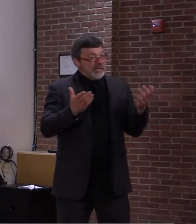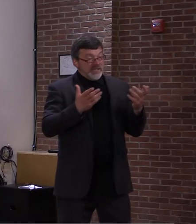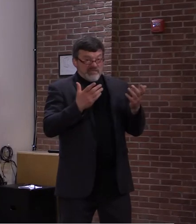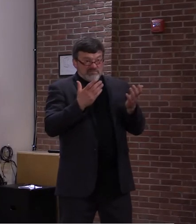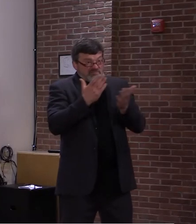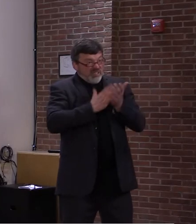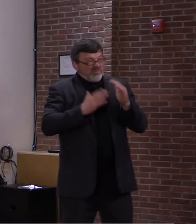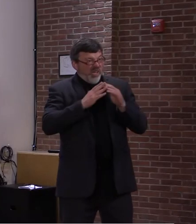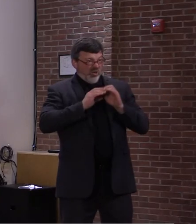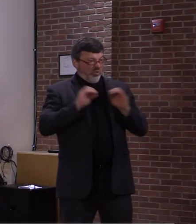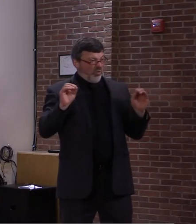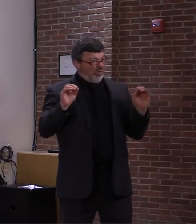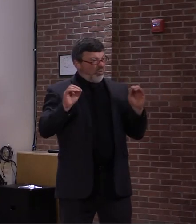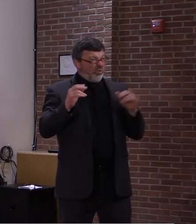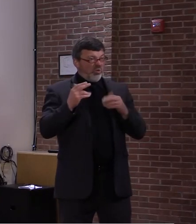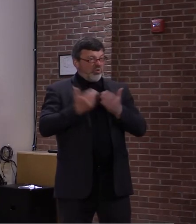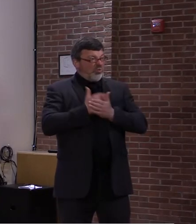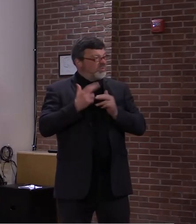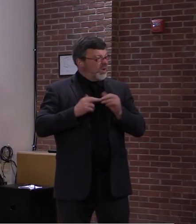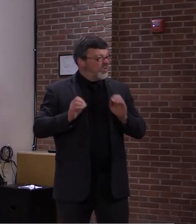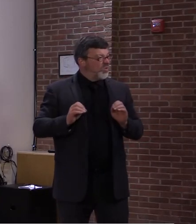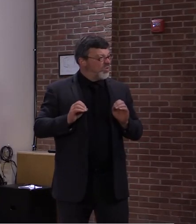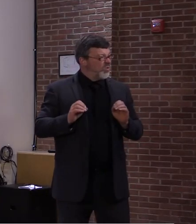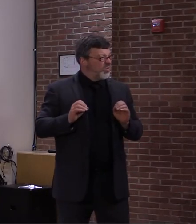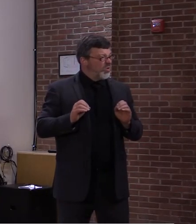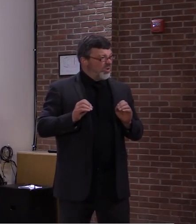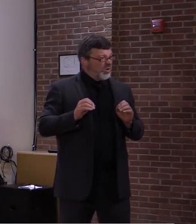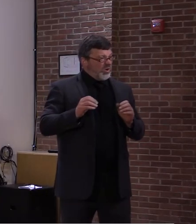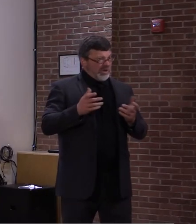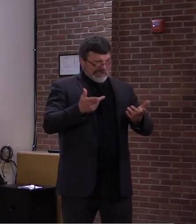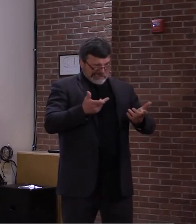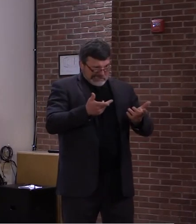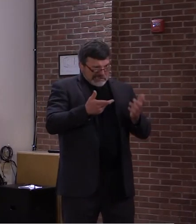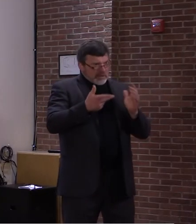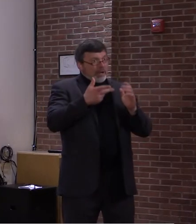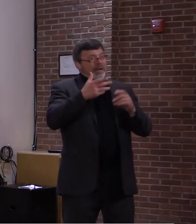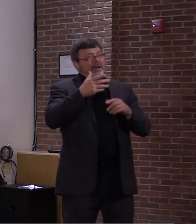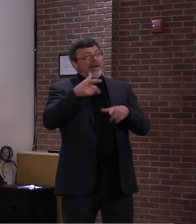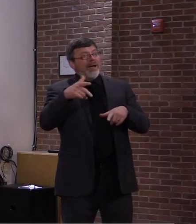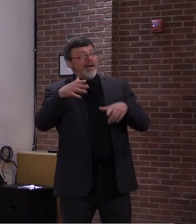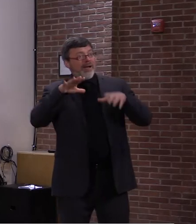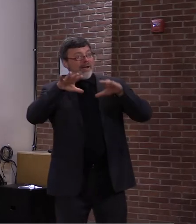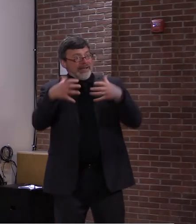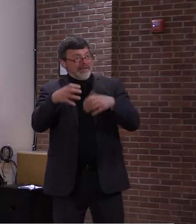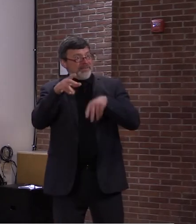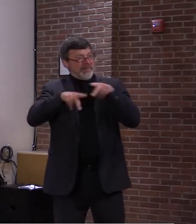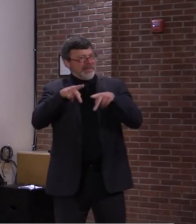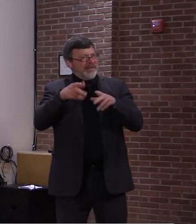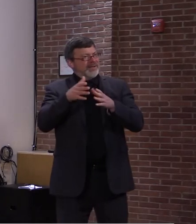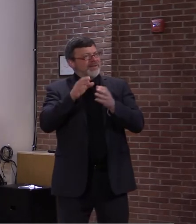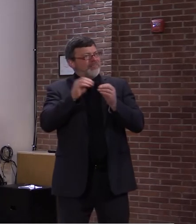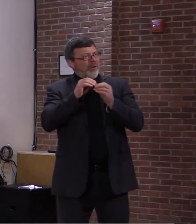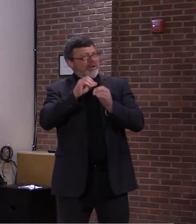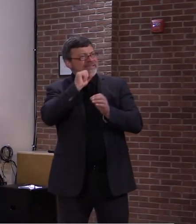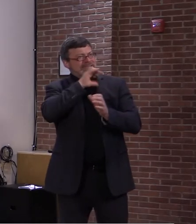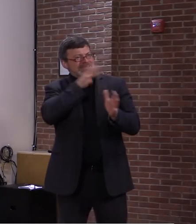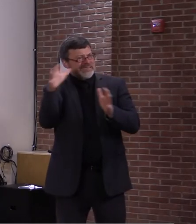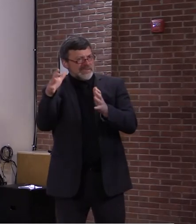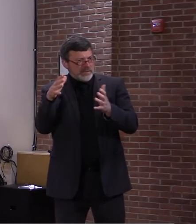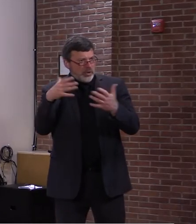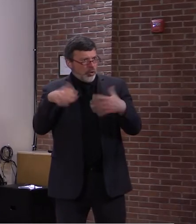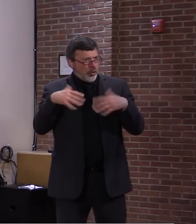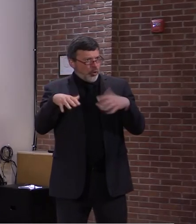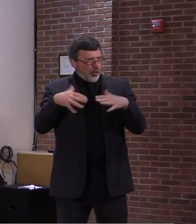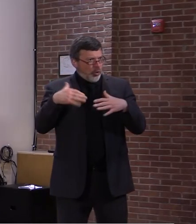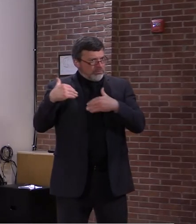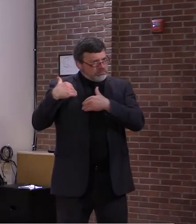sort of properties we have to share in terms of the taxable base. And it's very different from, for example, looking at the